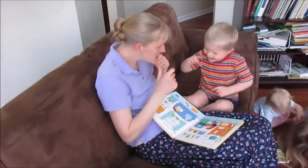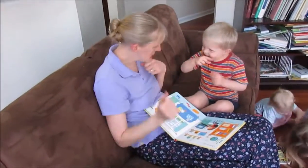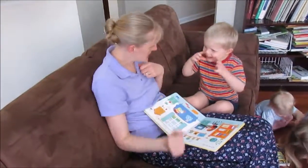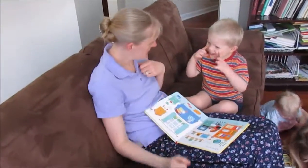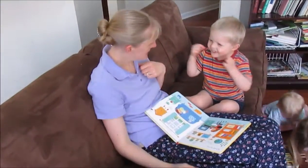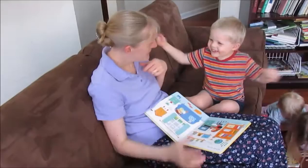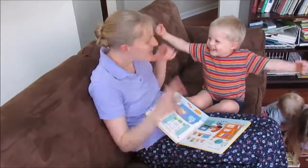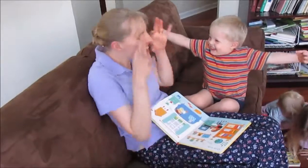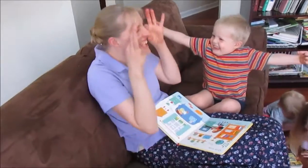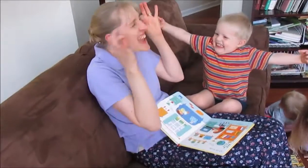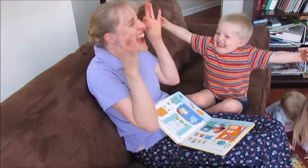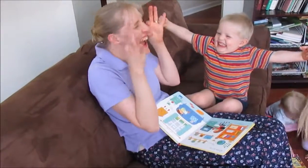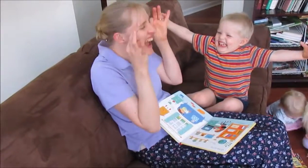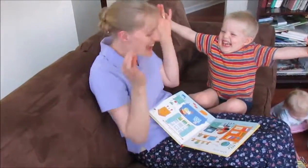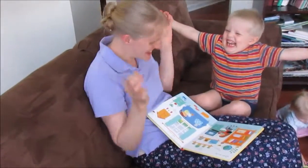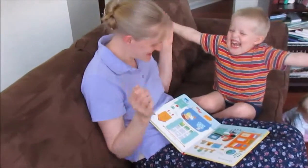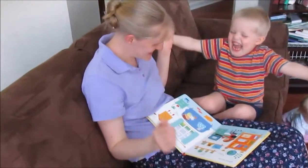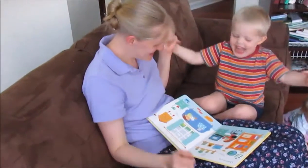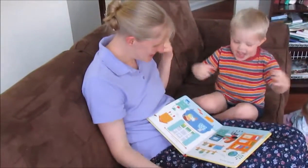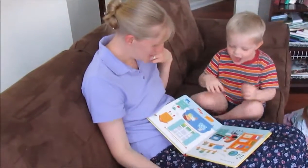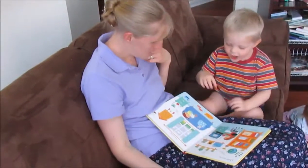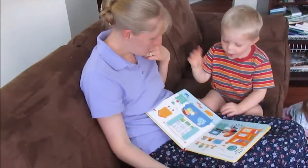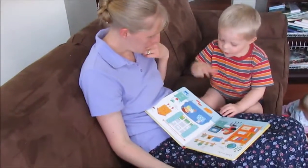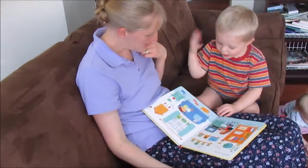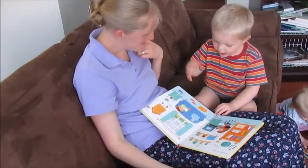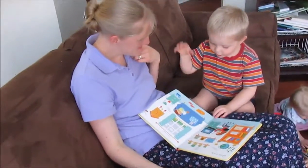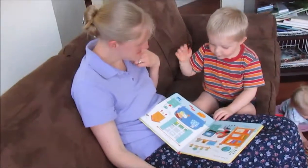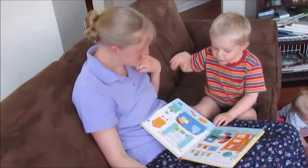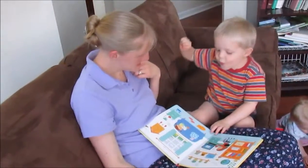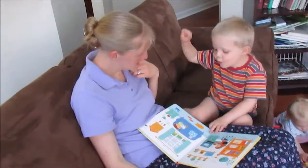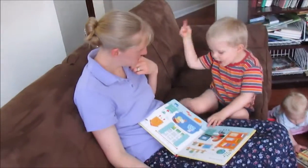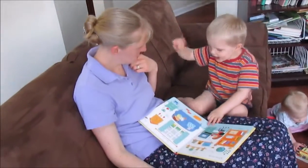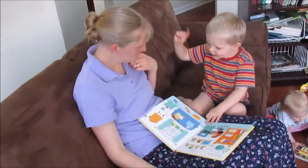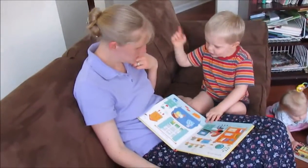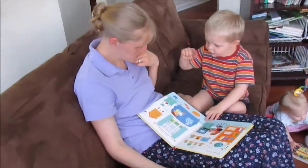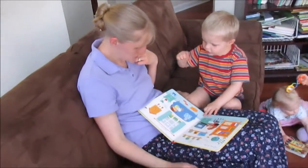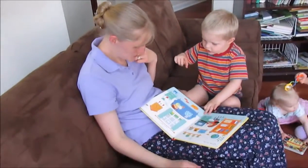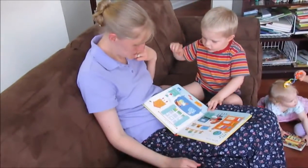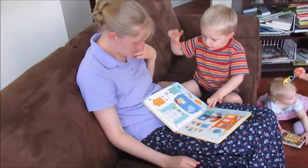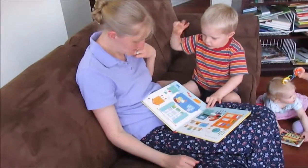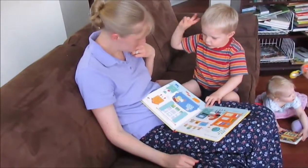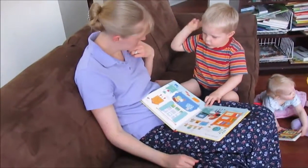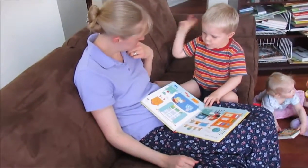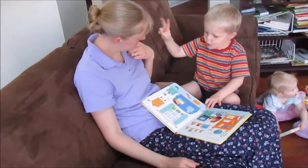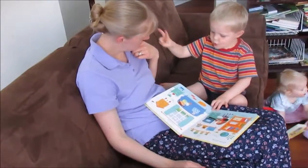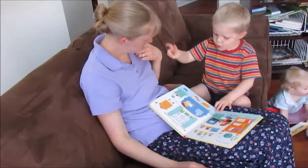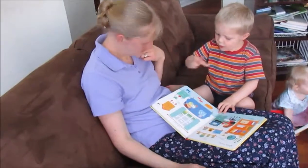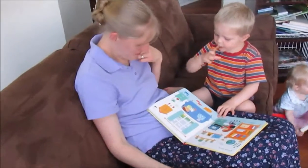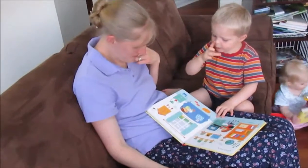cat. O-F. Where's the two birds?